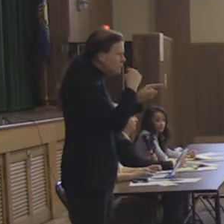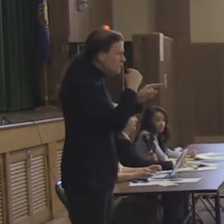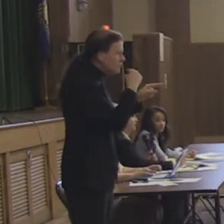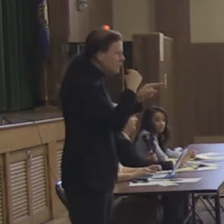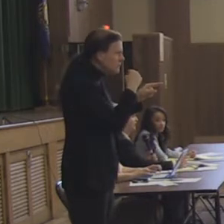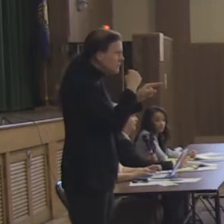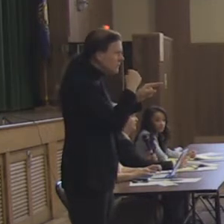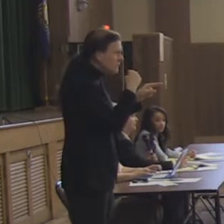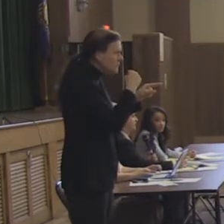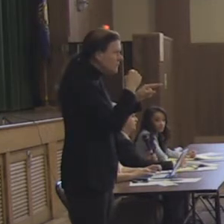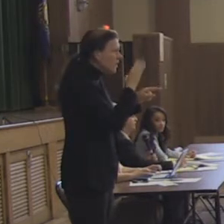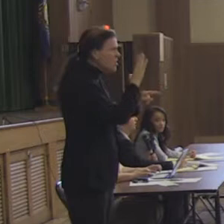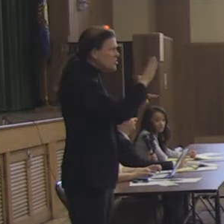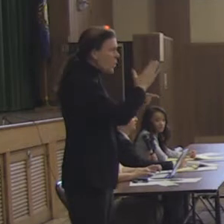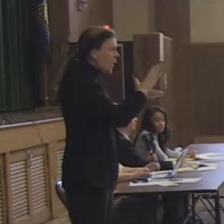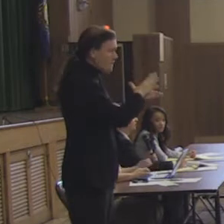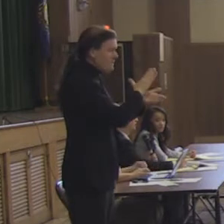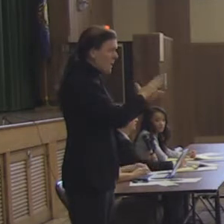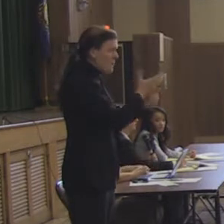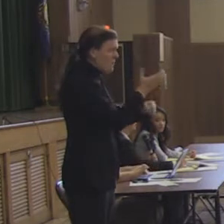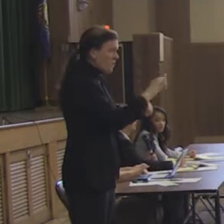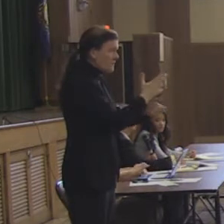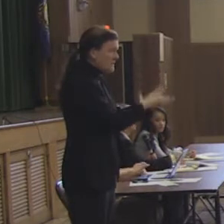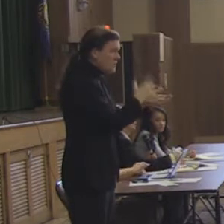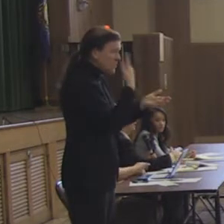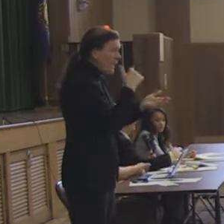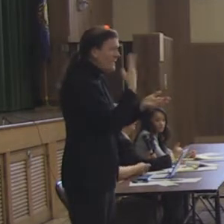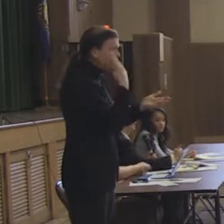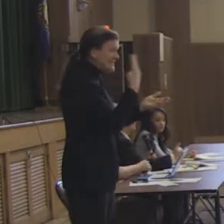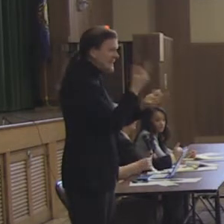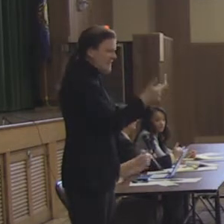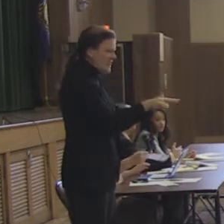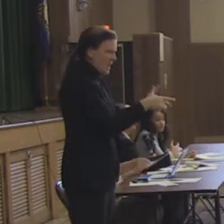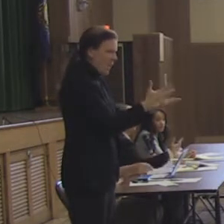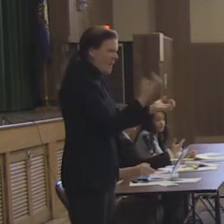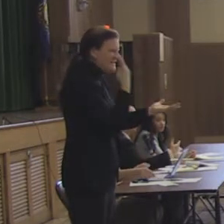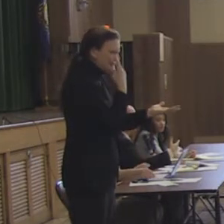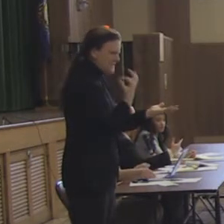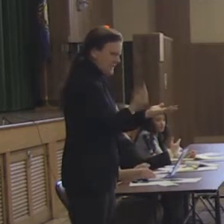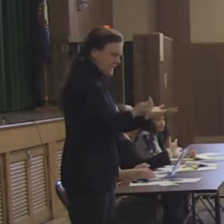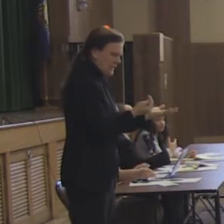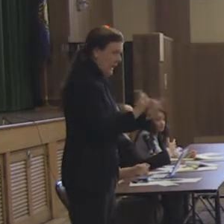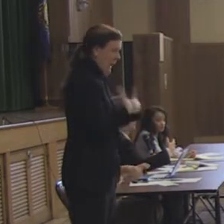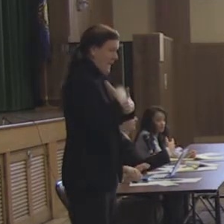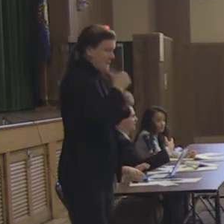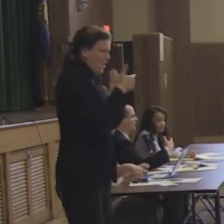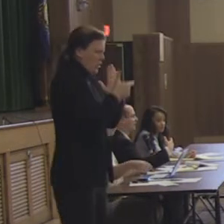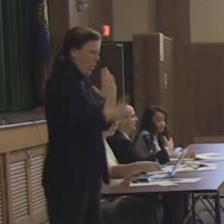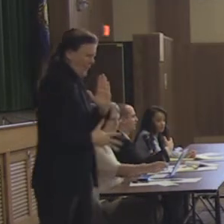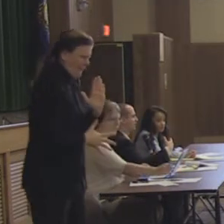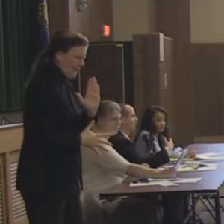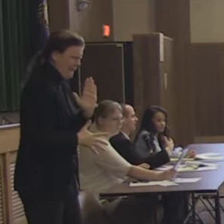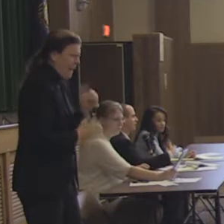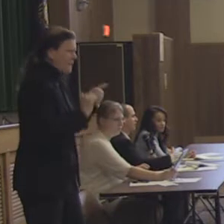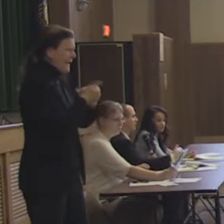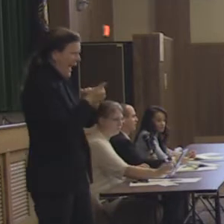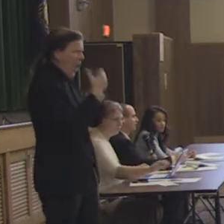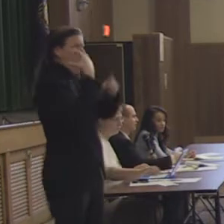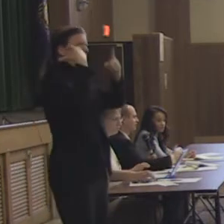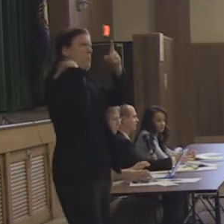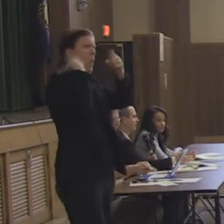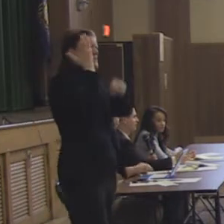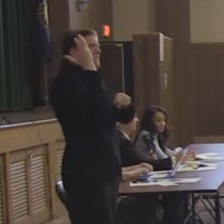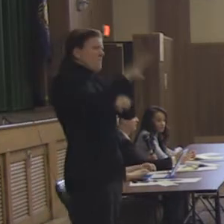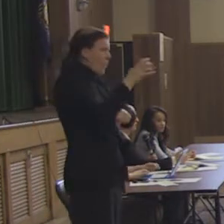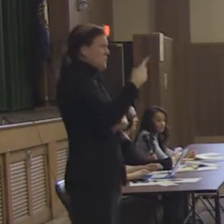it's possible to get the language that you're referring to specifically, because again, I still, you know, I'm not a lawyer, but I don't understand how you can, as a private